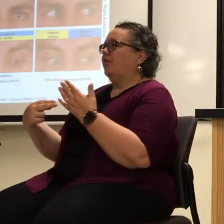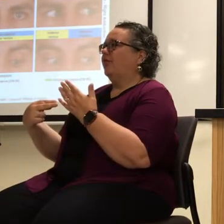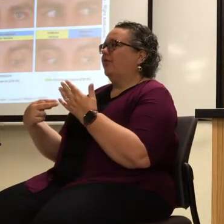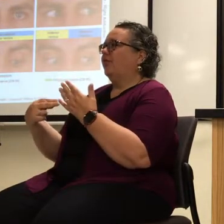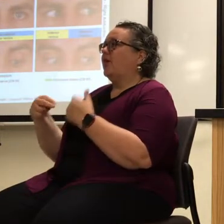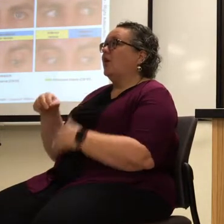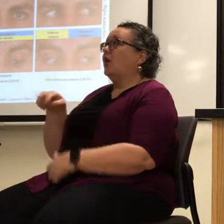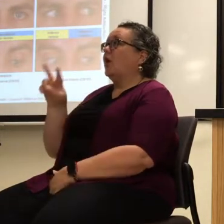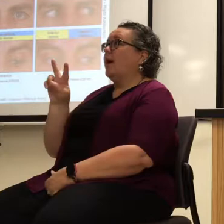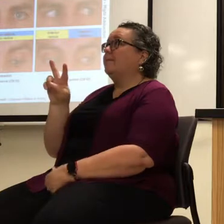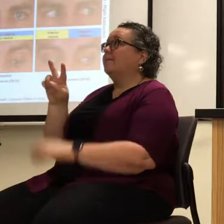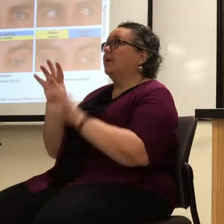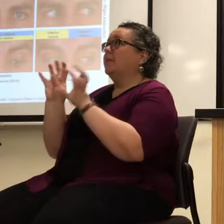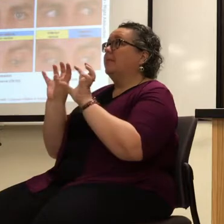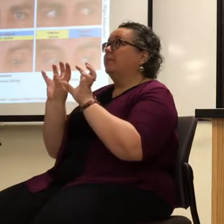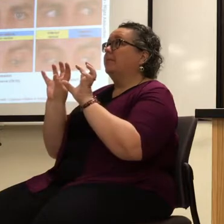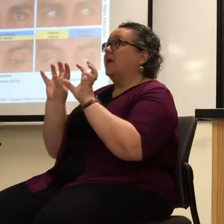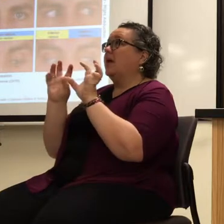That's the oblique one.